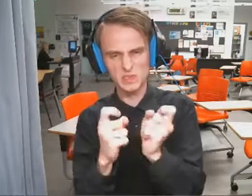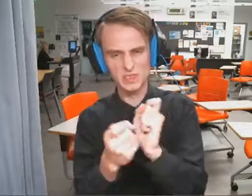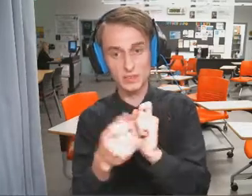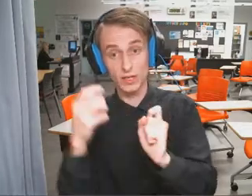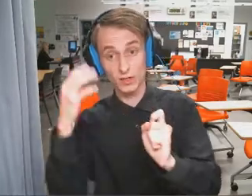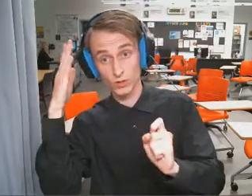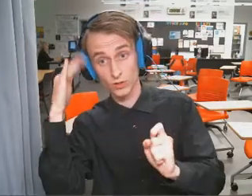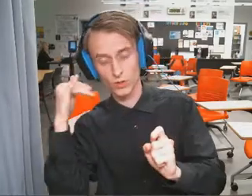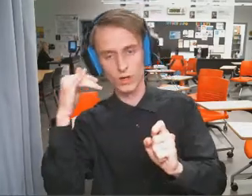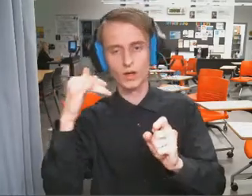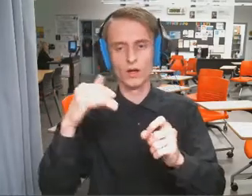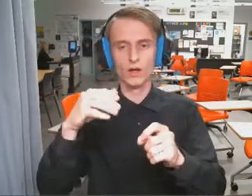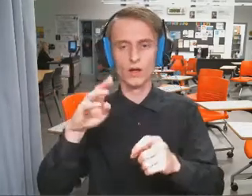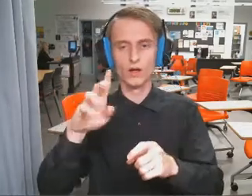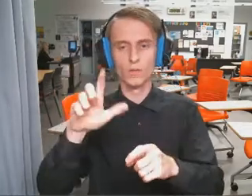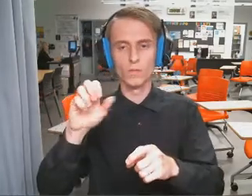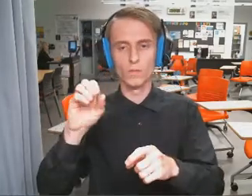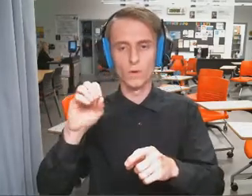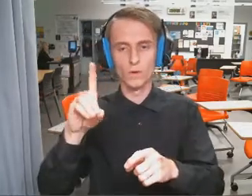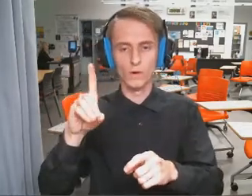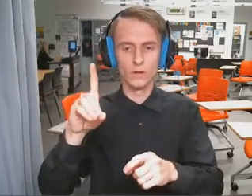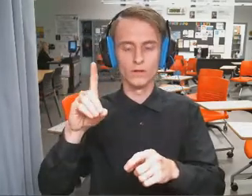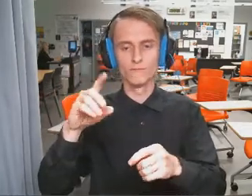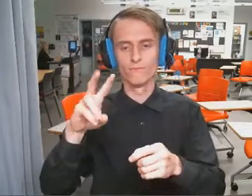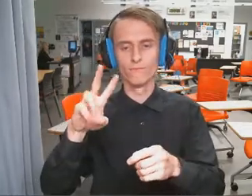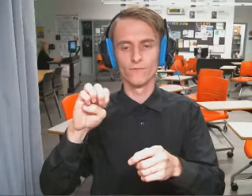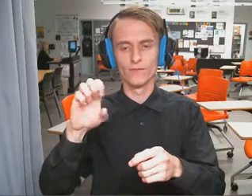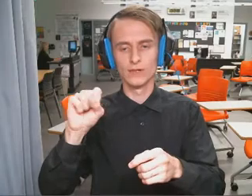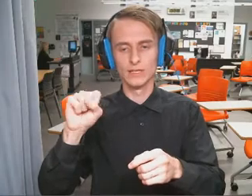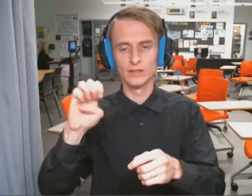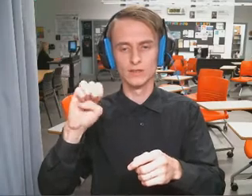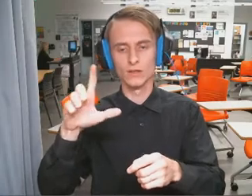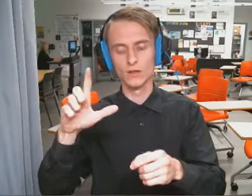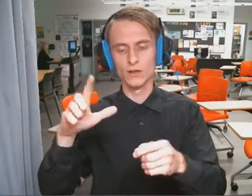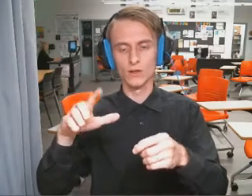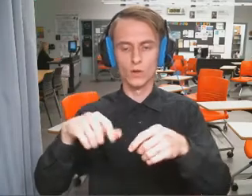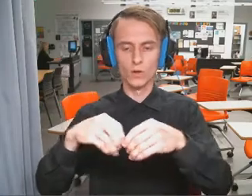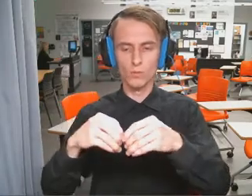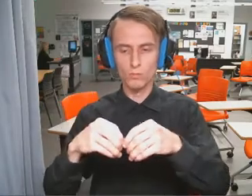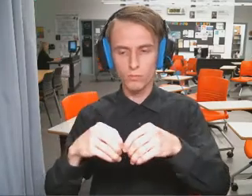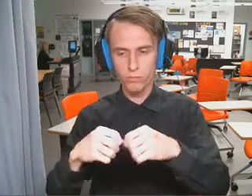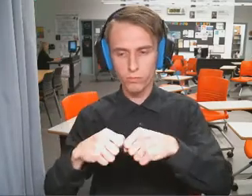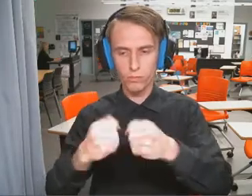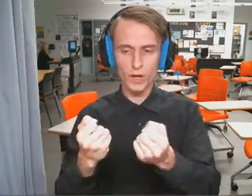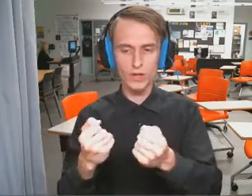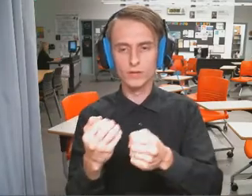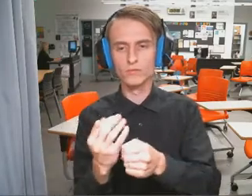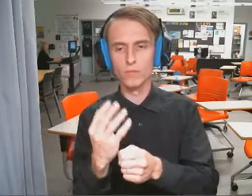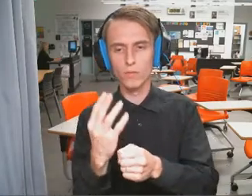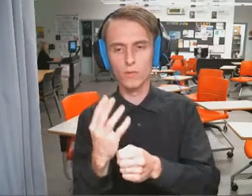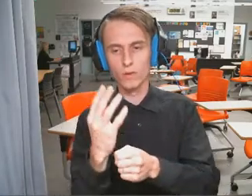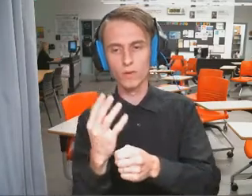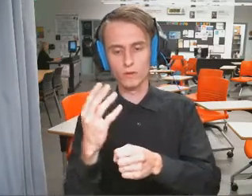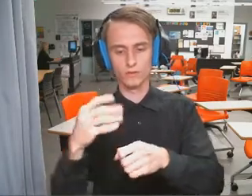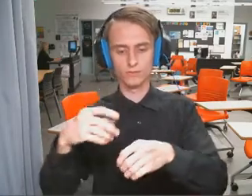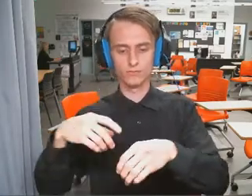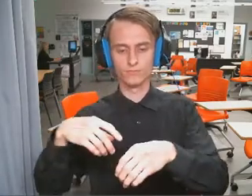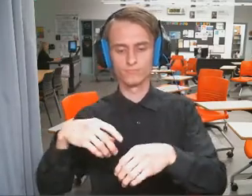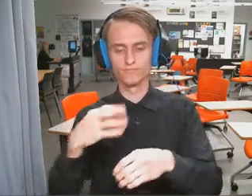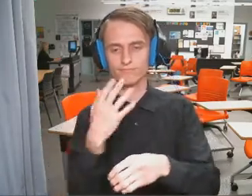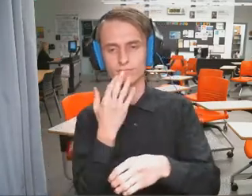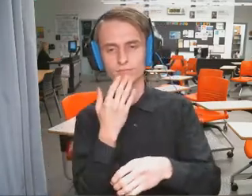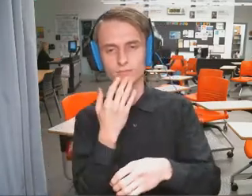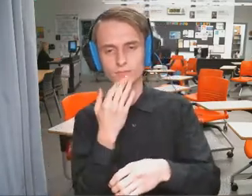that form this bruise. And the color is based on usually how old the bruise is.